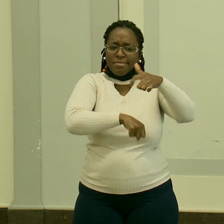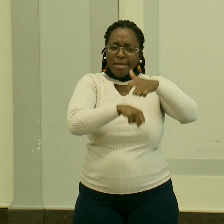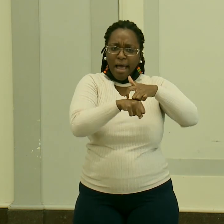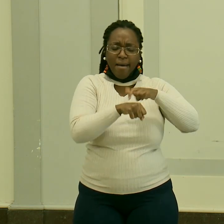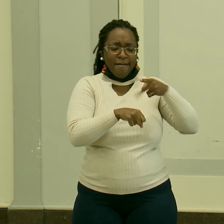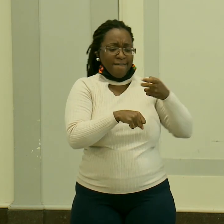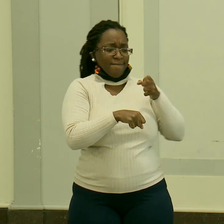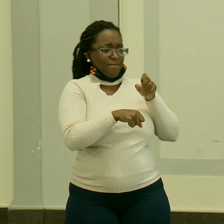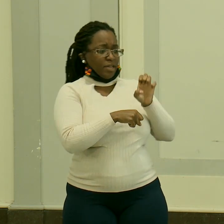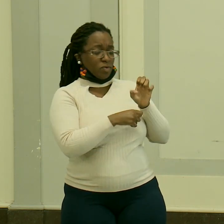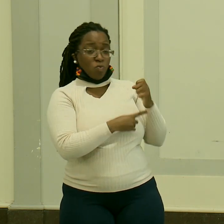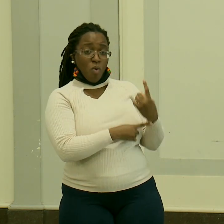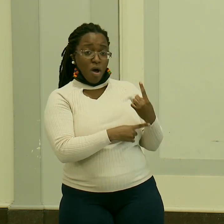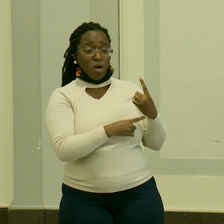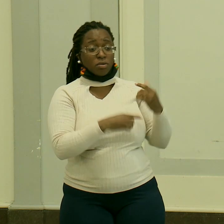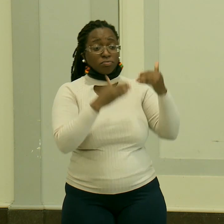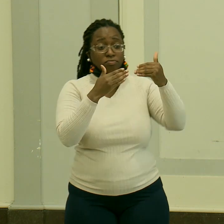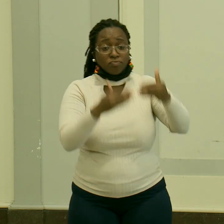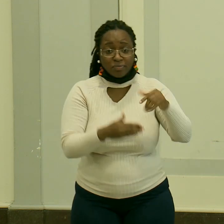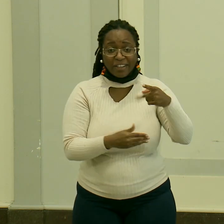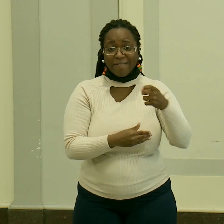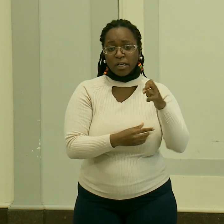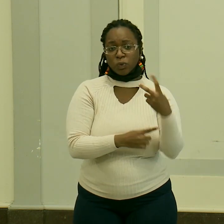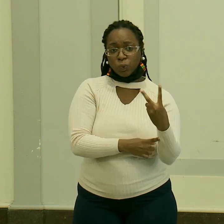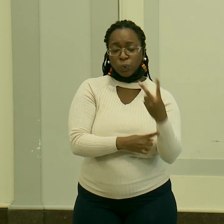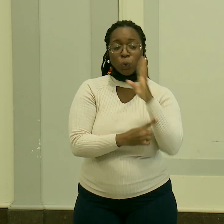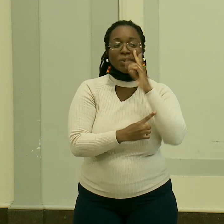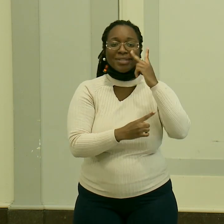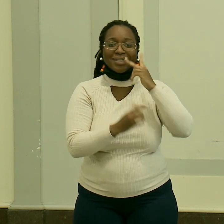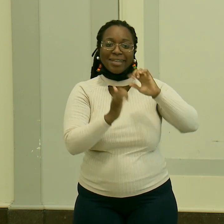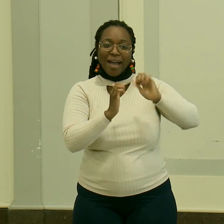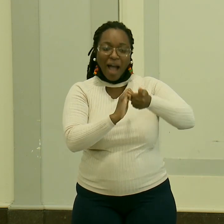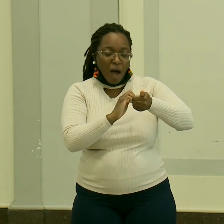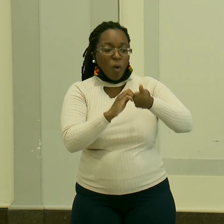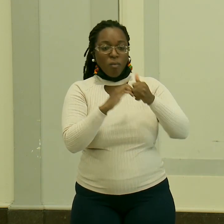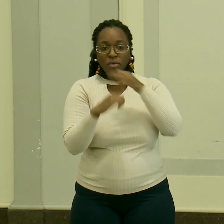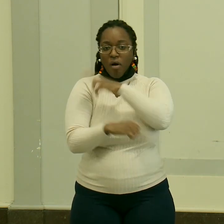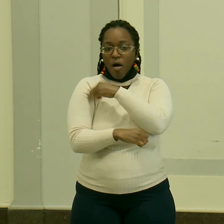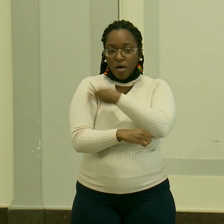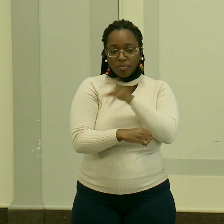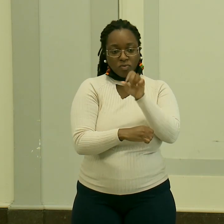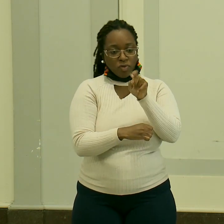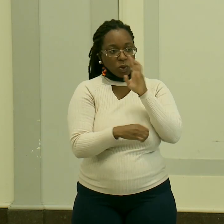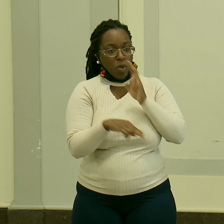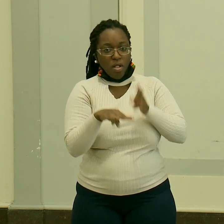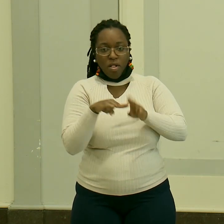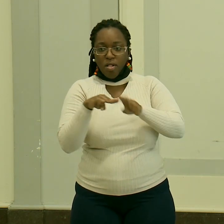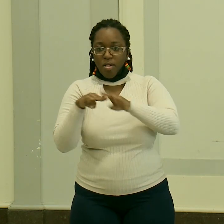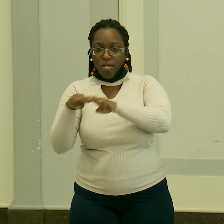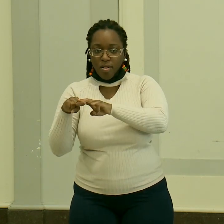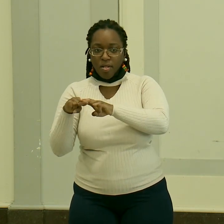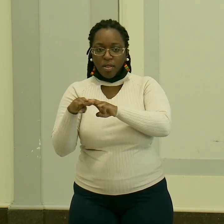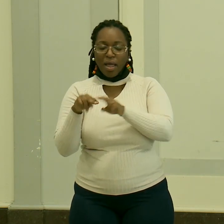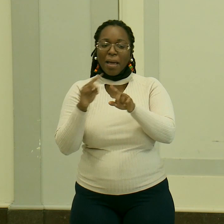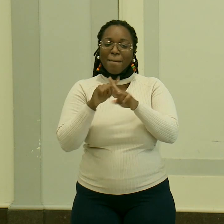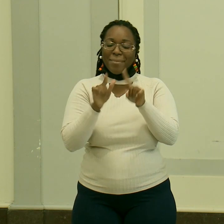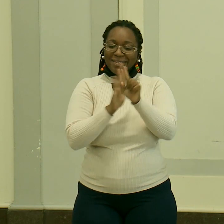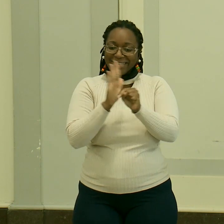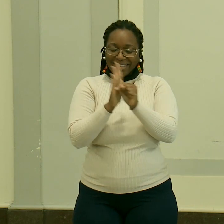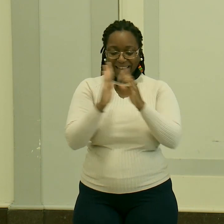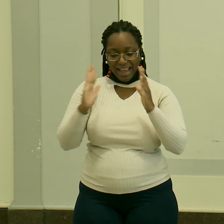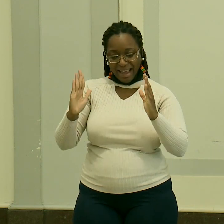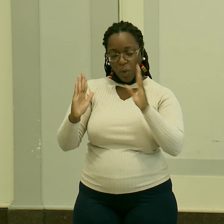how reopening has affected the case data and hospital utilization rates. Only time tells whether a data point is